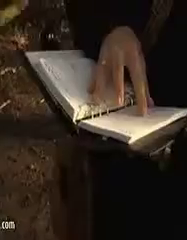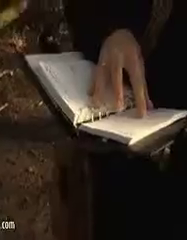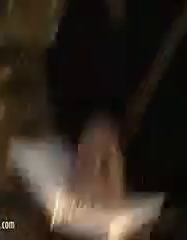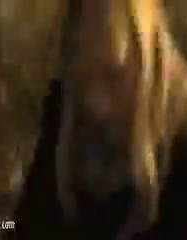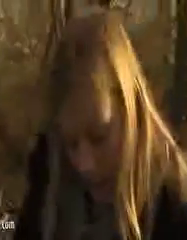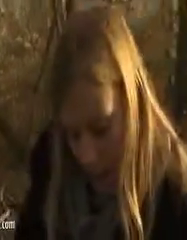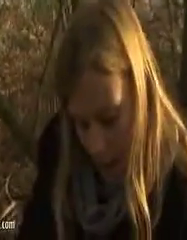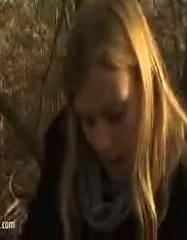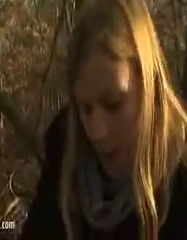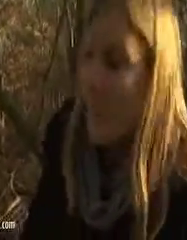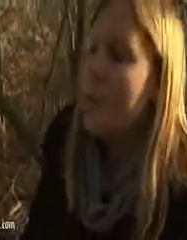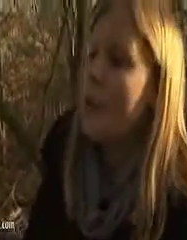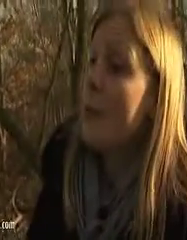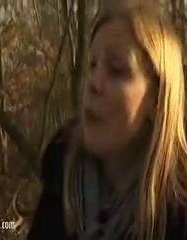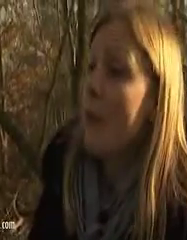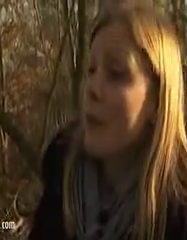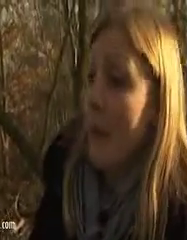stuff. How about we do this tomorrow at 3?